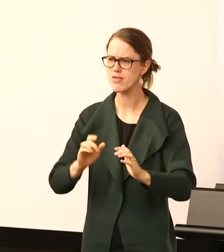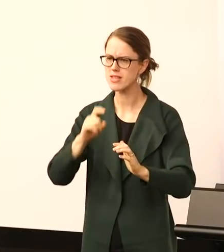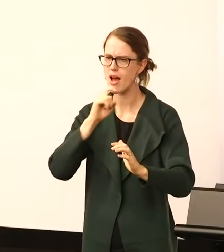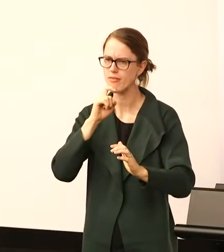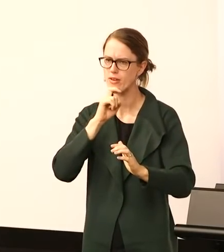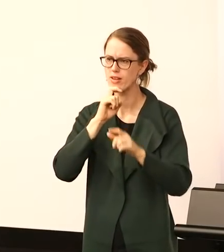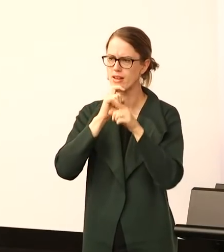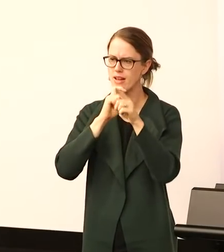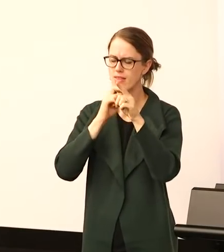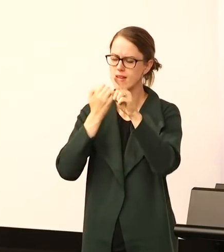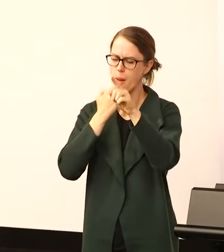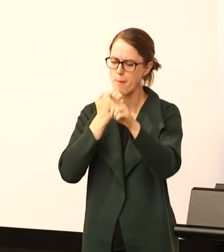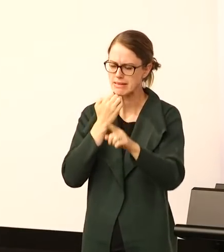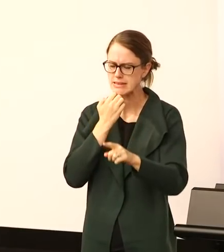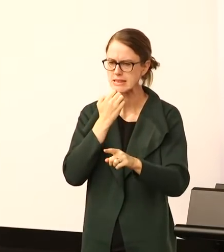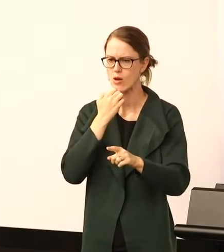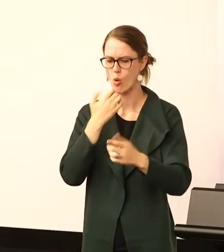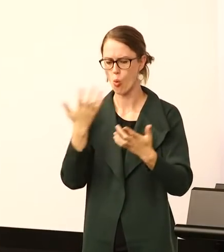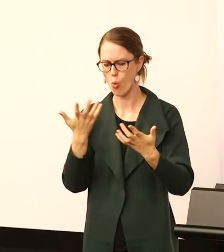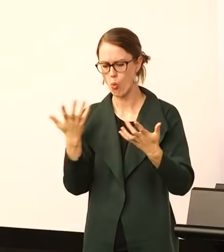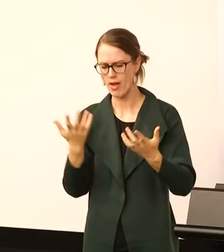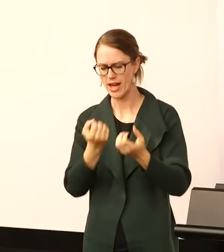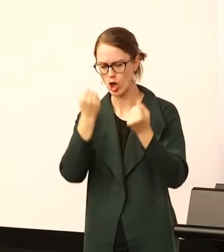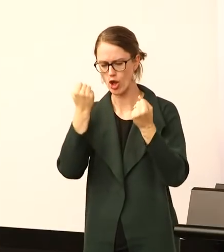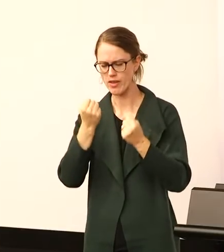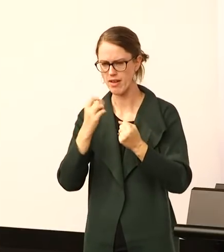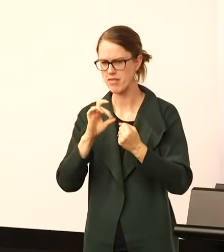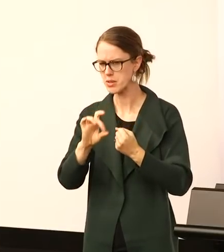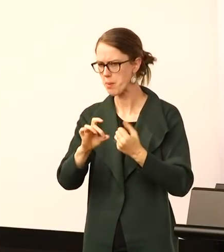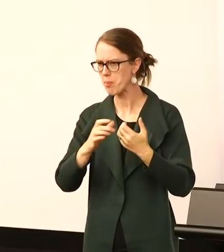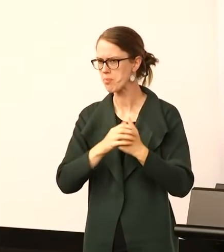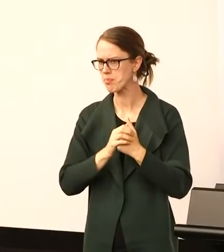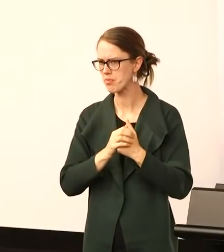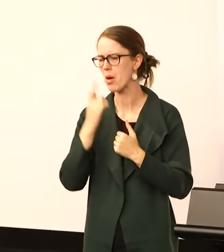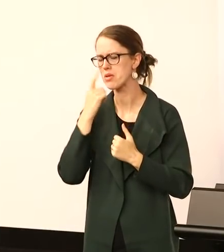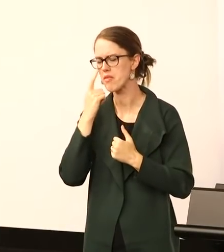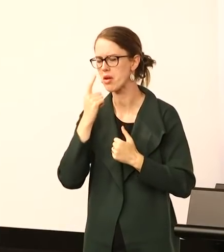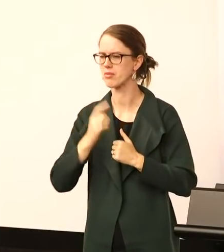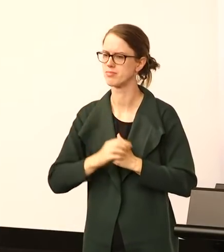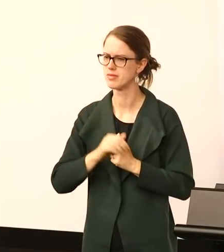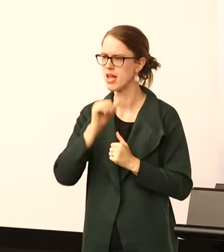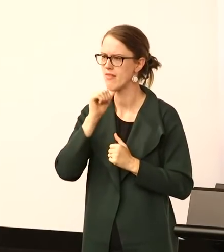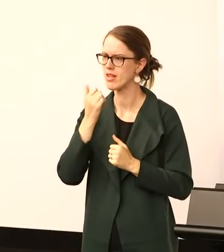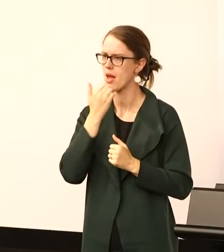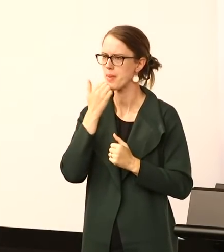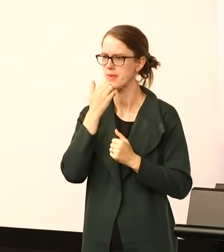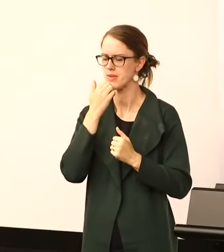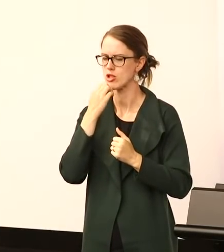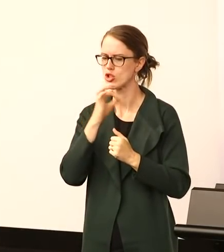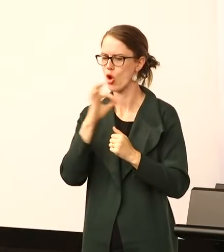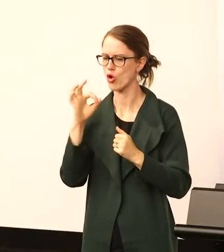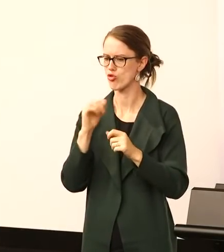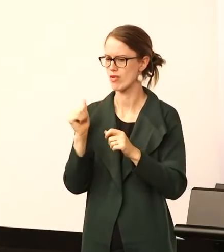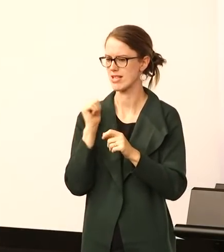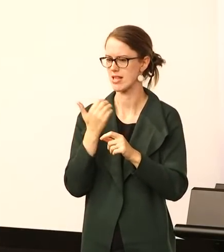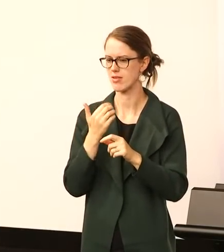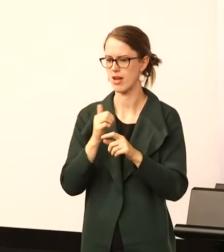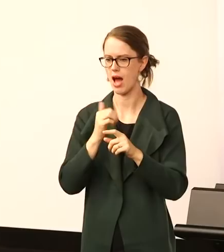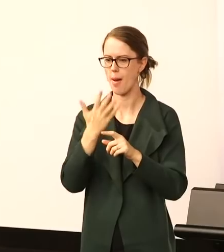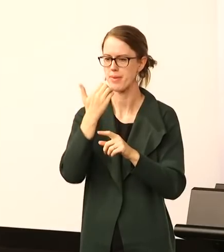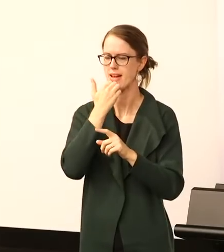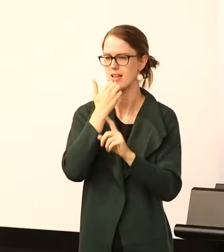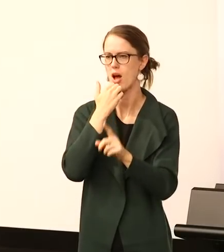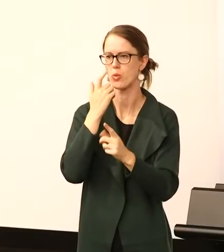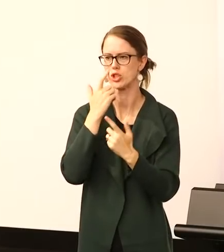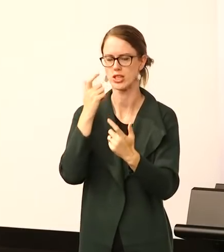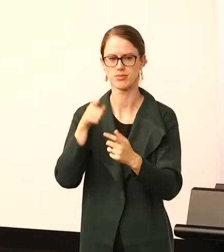what the place of likely infection was. So let me just check that, and if those data haven't been updated, we'll make sure they are. Final